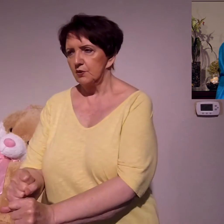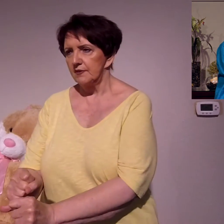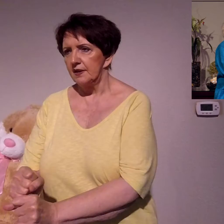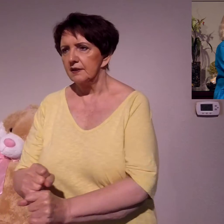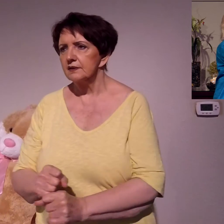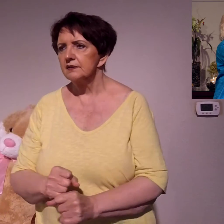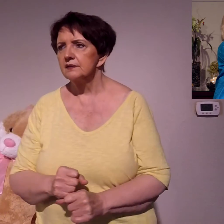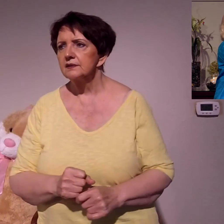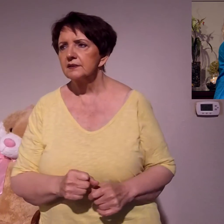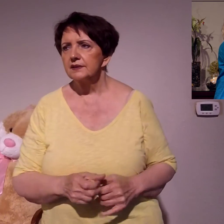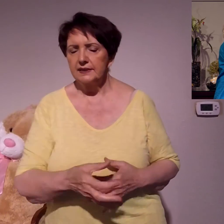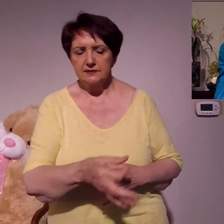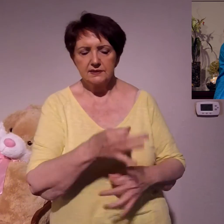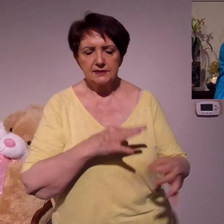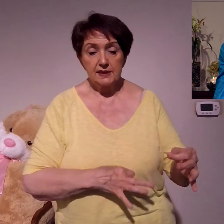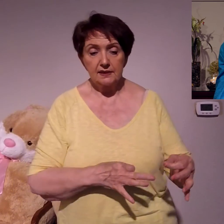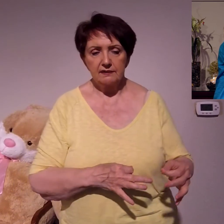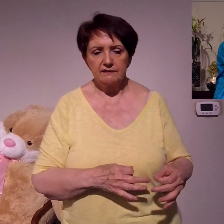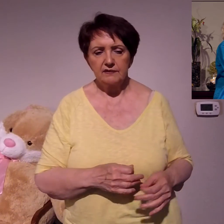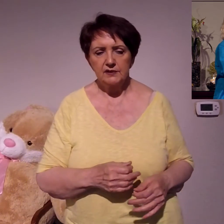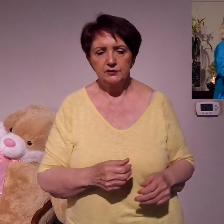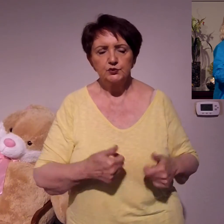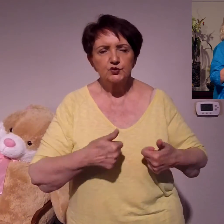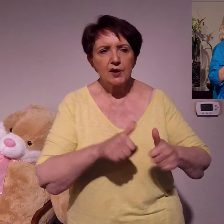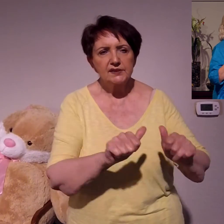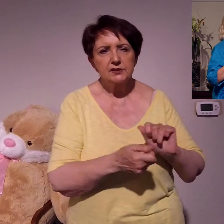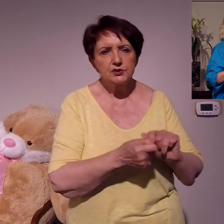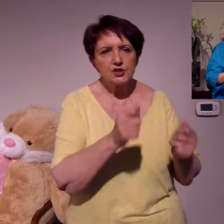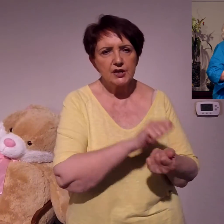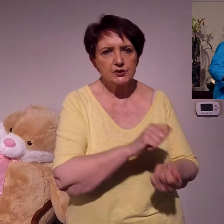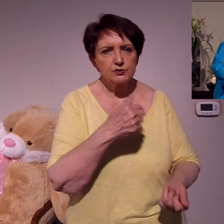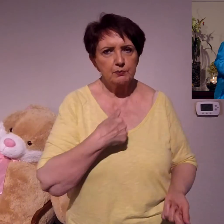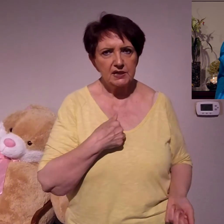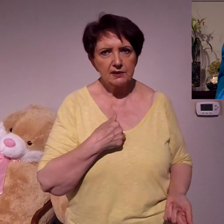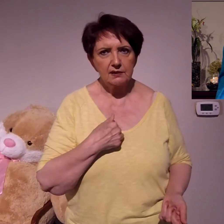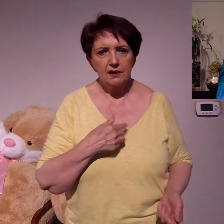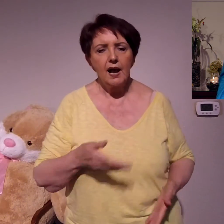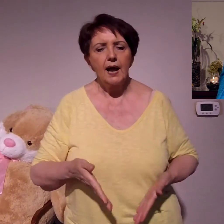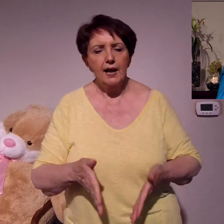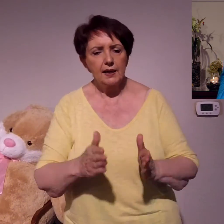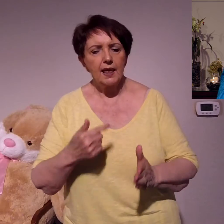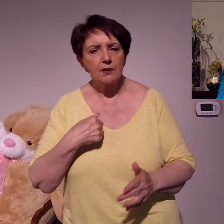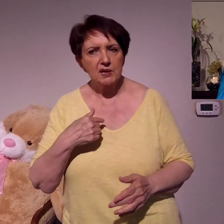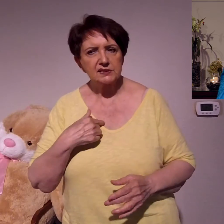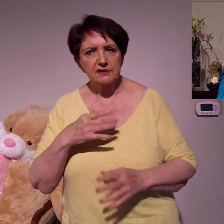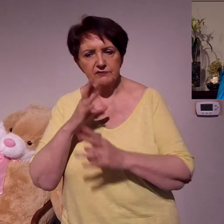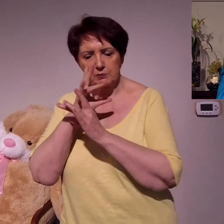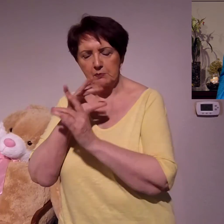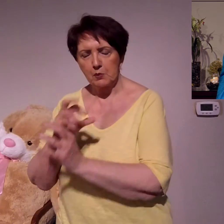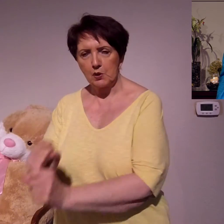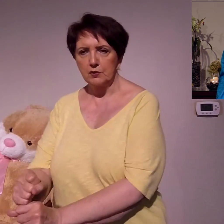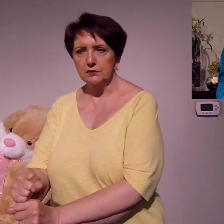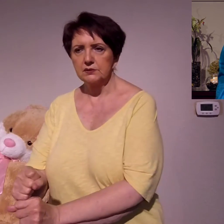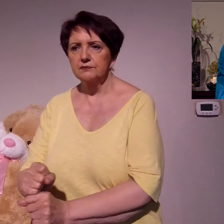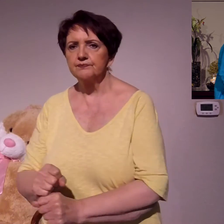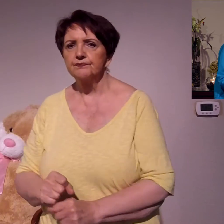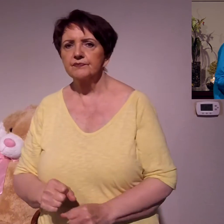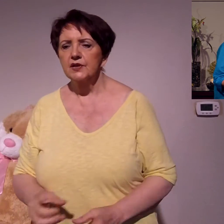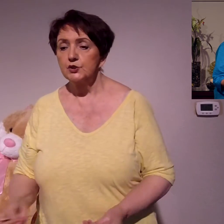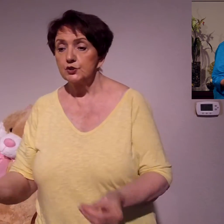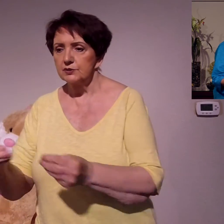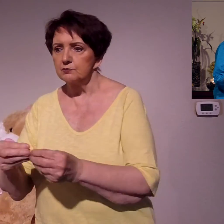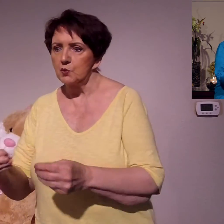What is up with that? But that's the beauty, right? That's the beauty. If I stop needing for her to